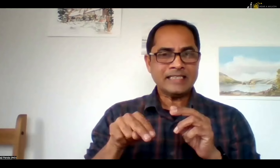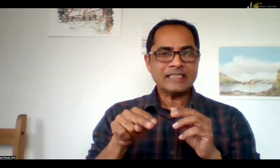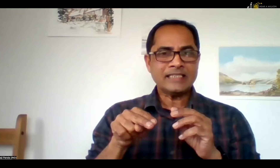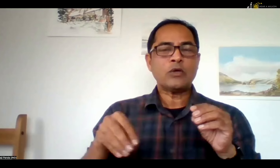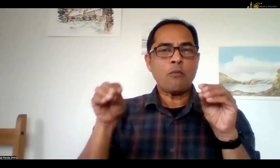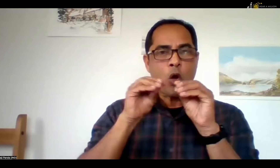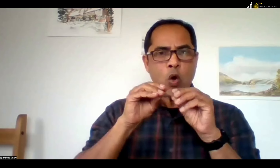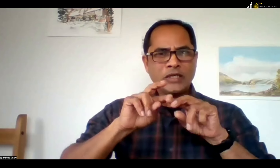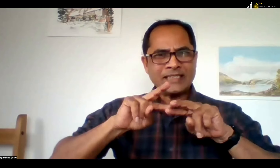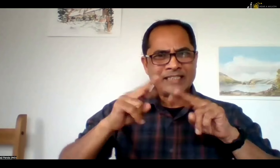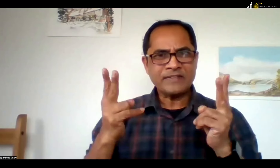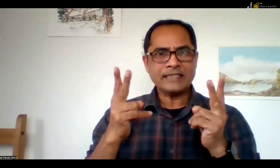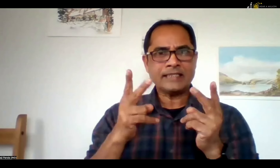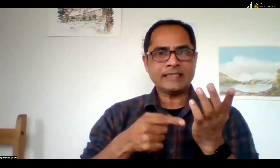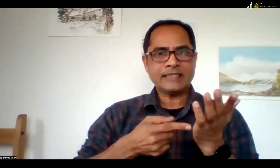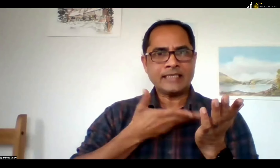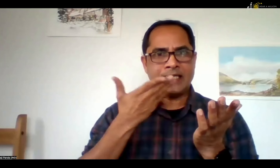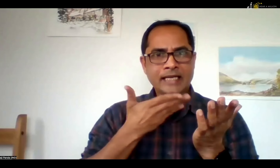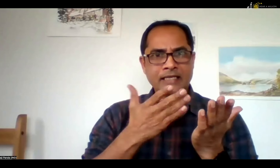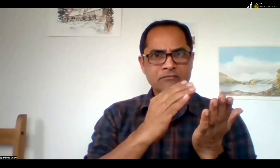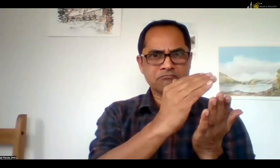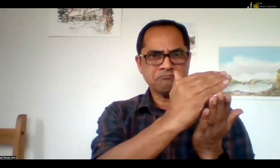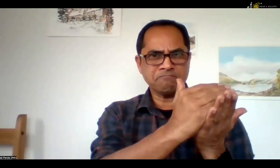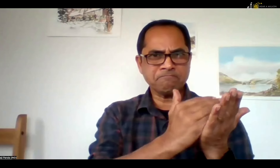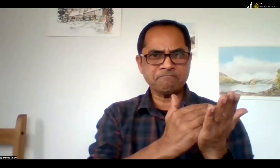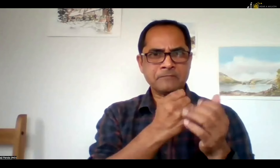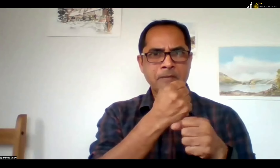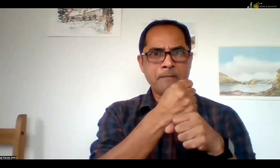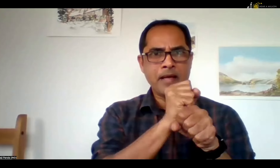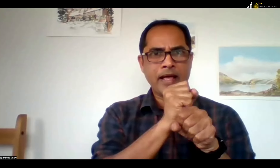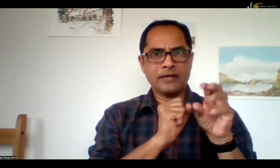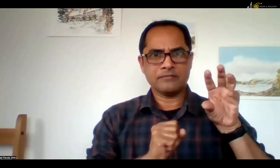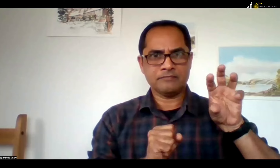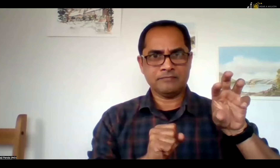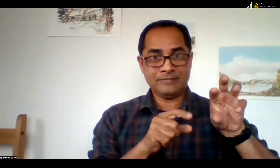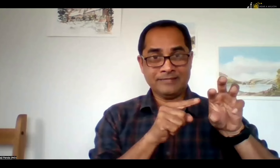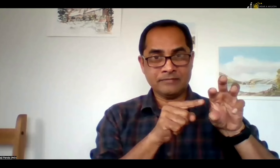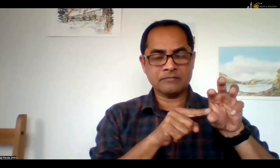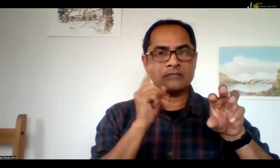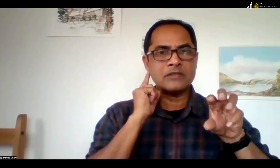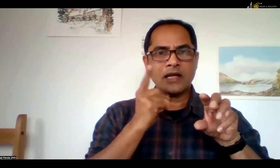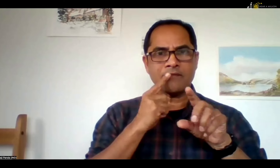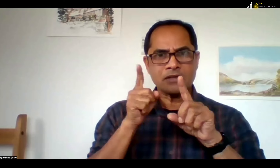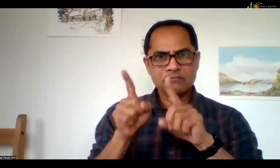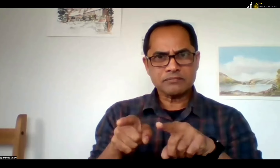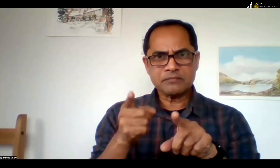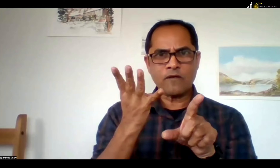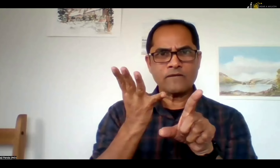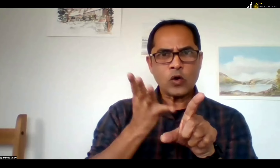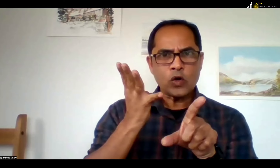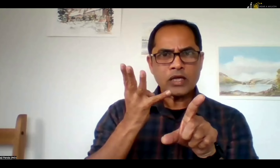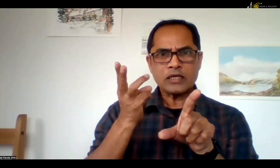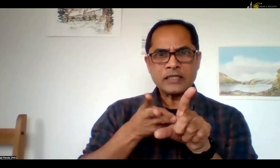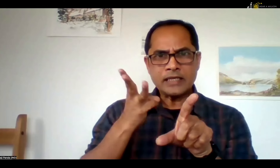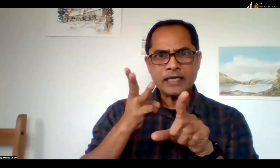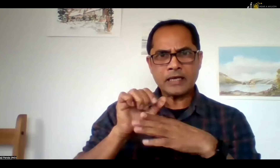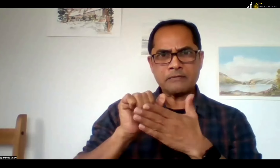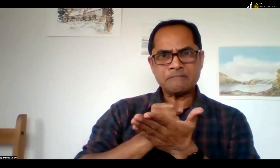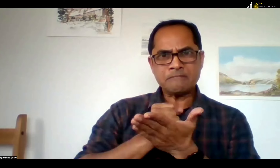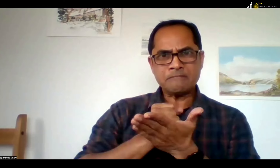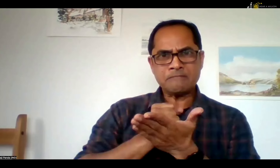certification. But it's not enough. We need more people. We need more alternate courses, alternate